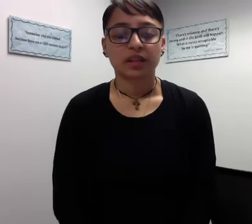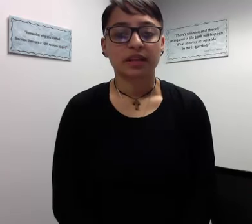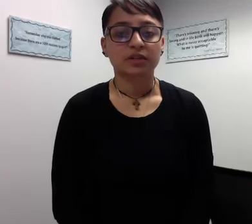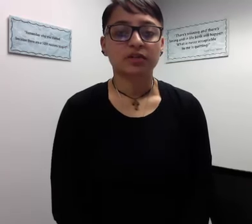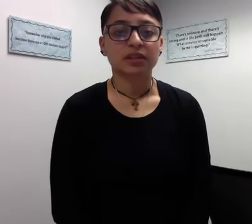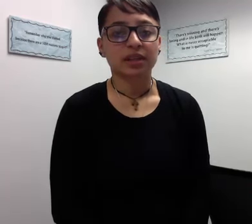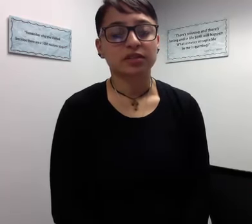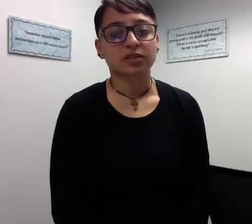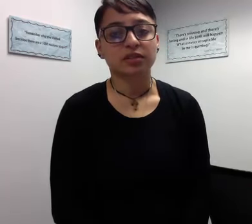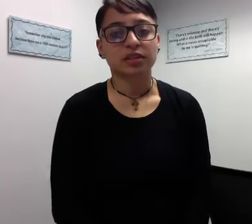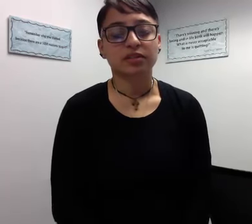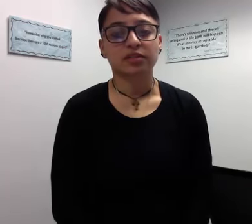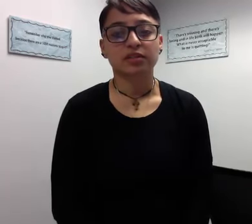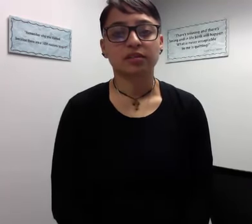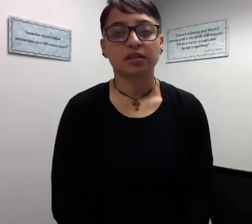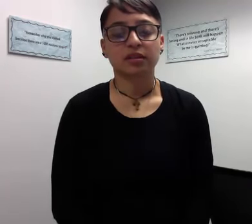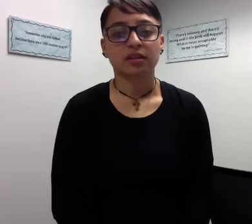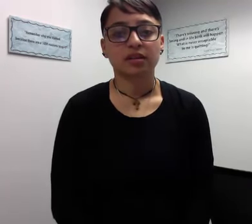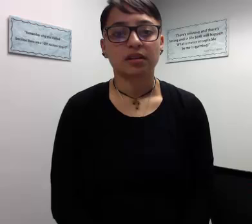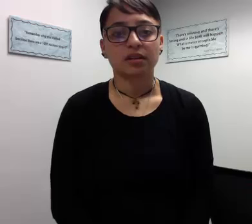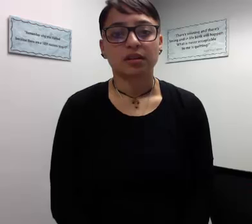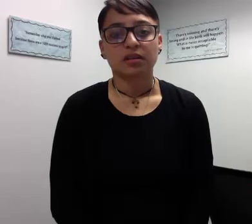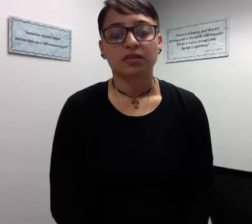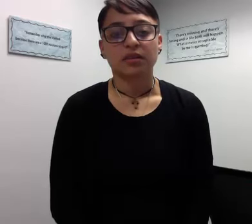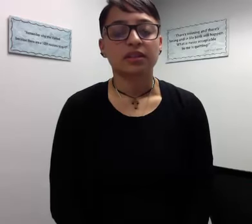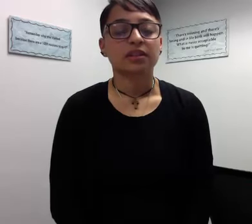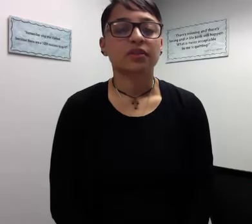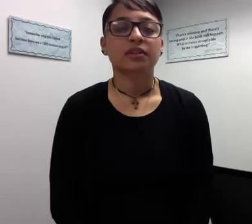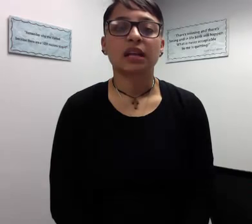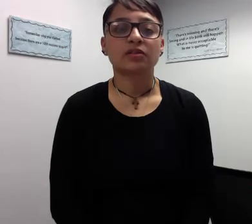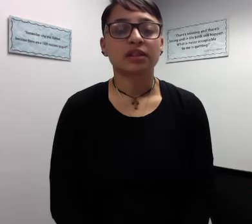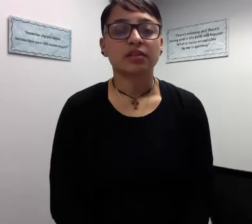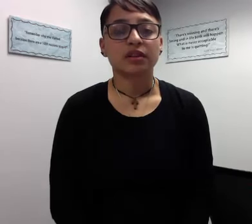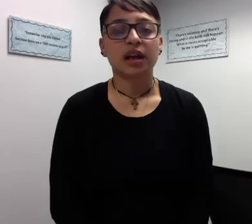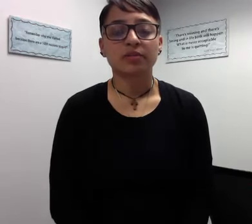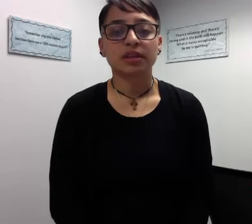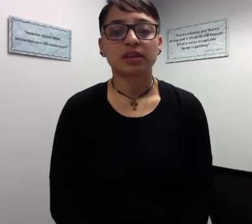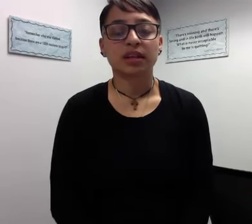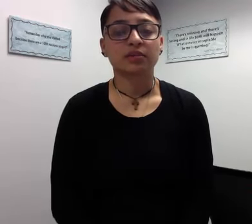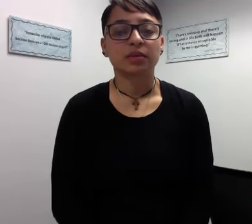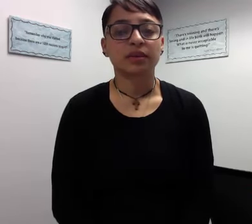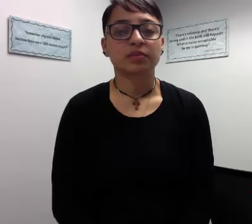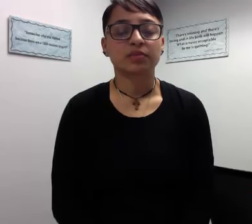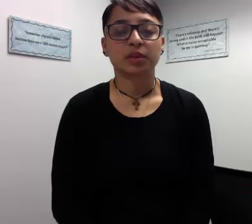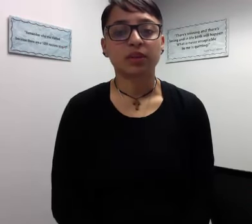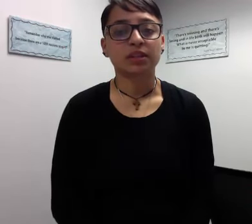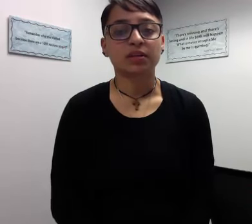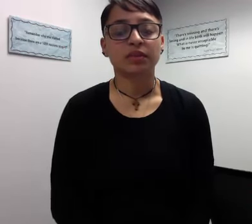And natural disaster centers, for instance, if a natural disaster happened and maybe someone needs help filling